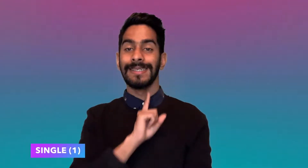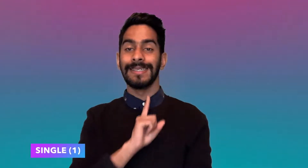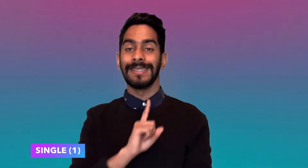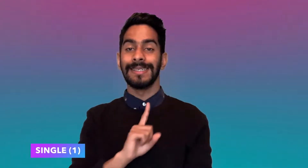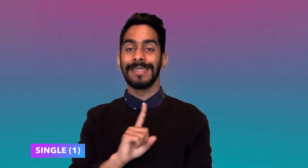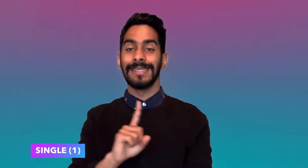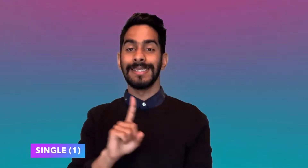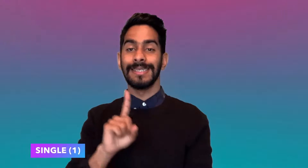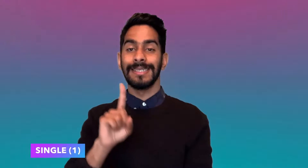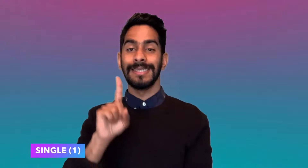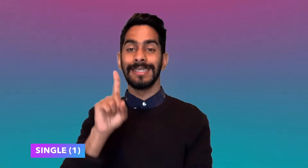Single.